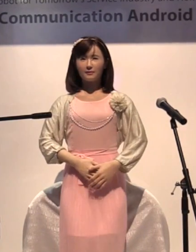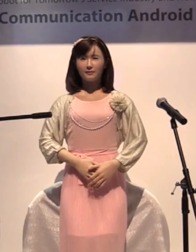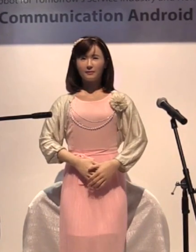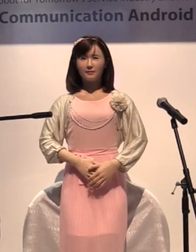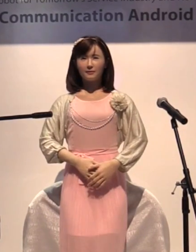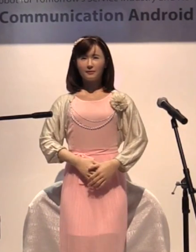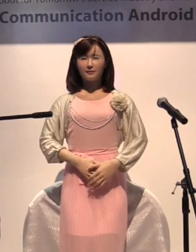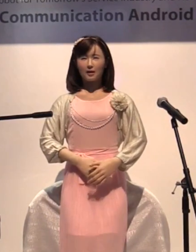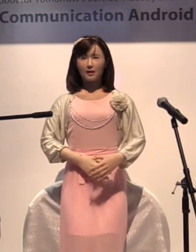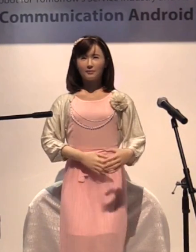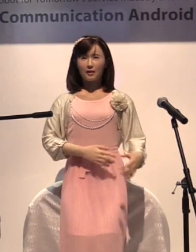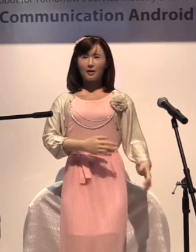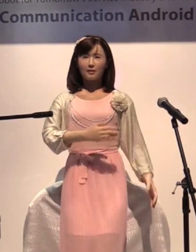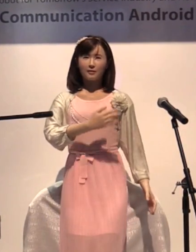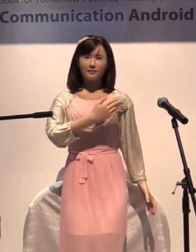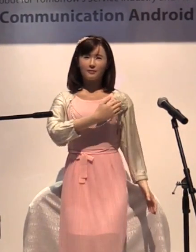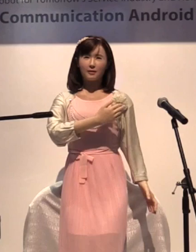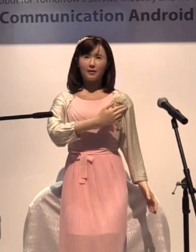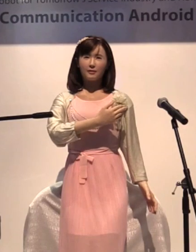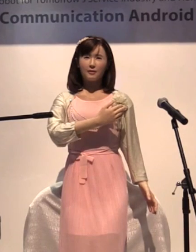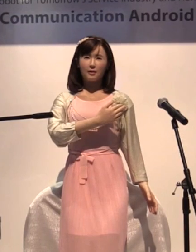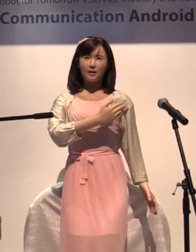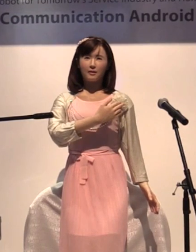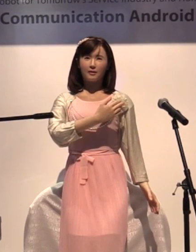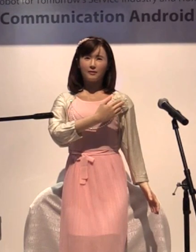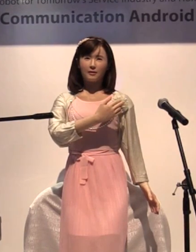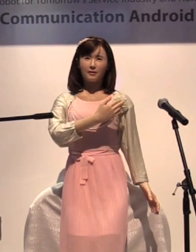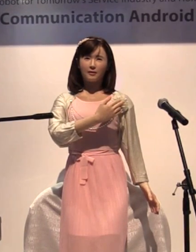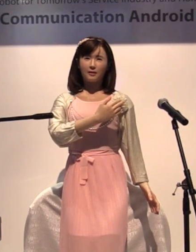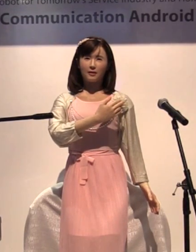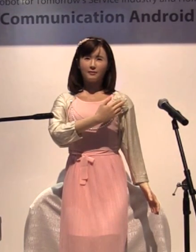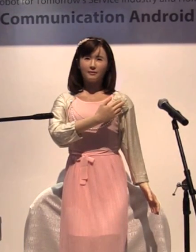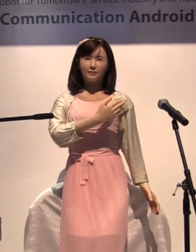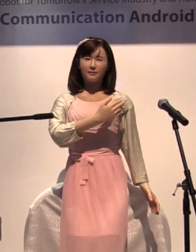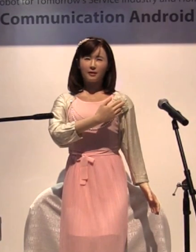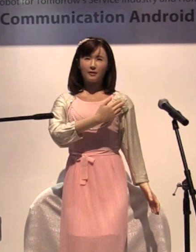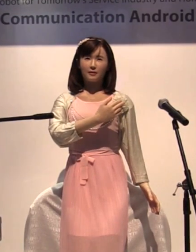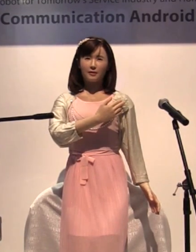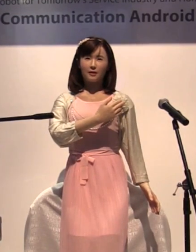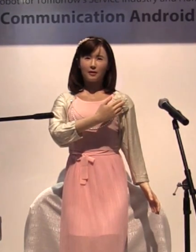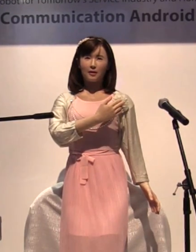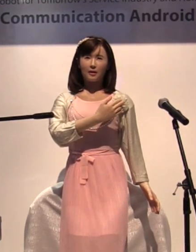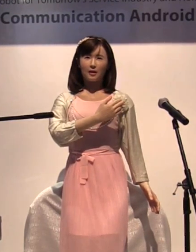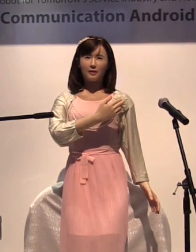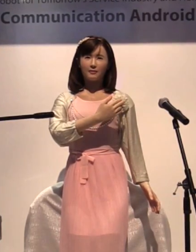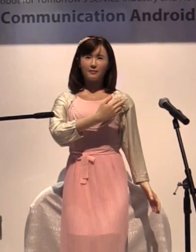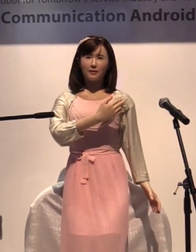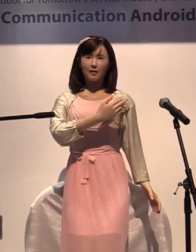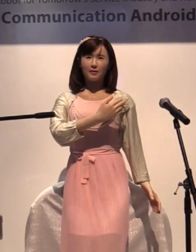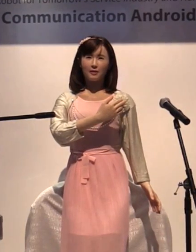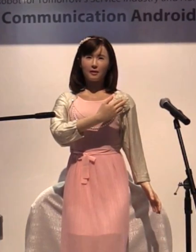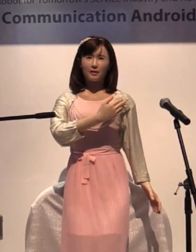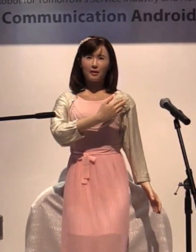My goal is to achieve truly institutional communications.